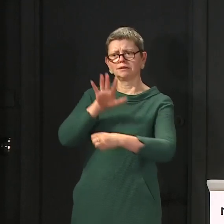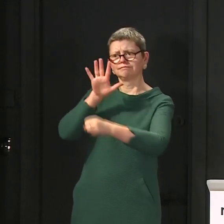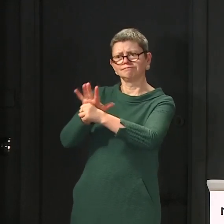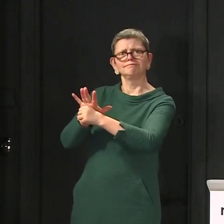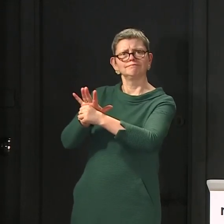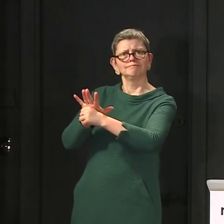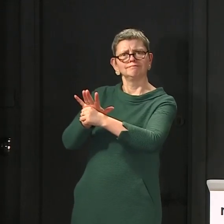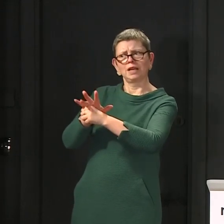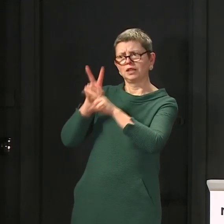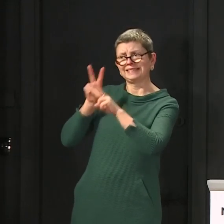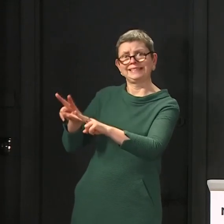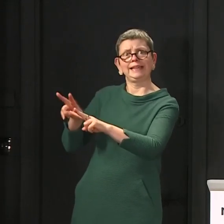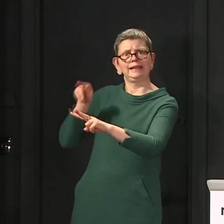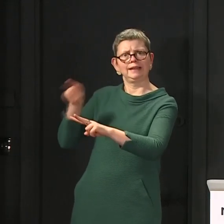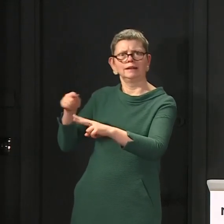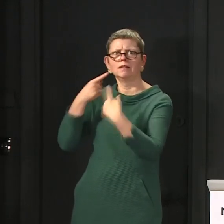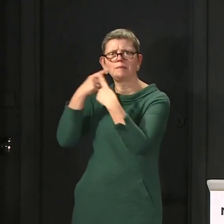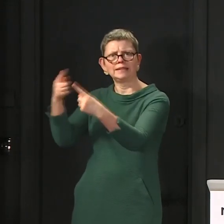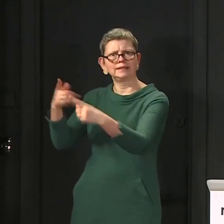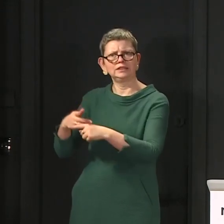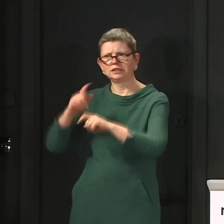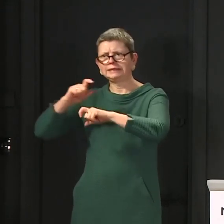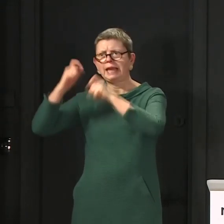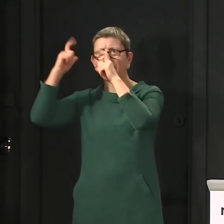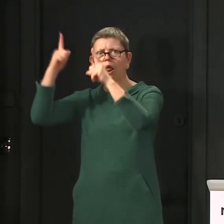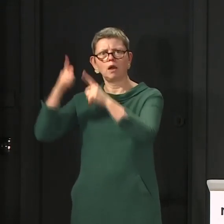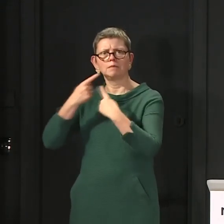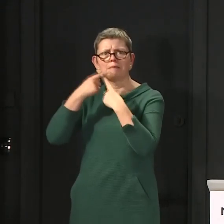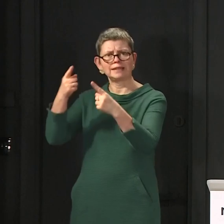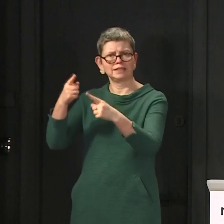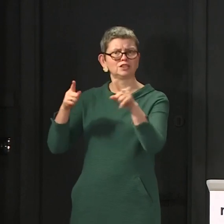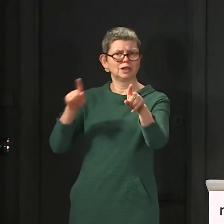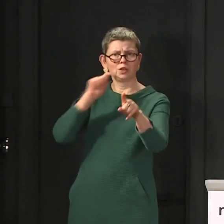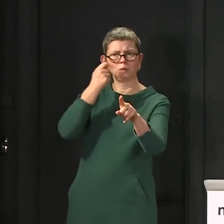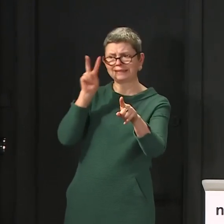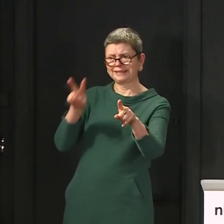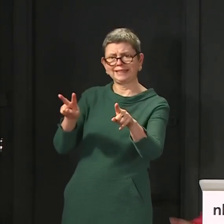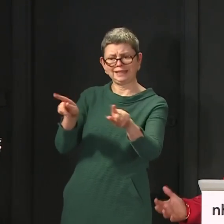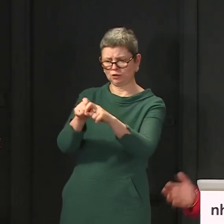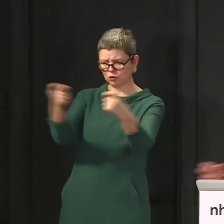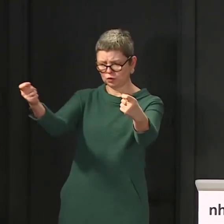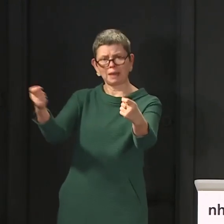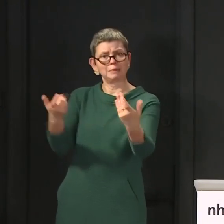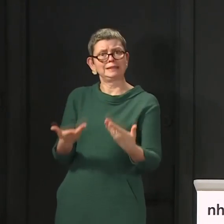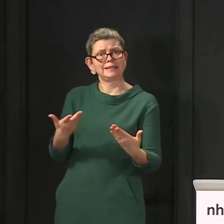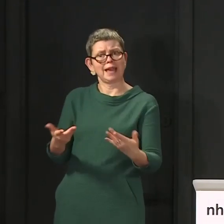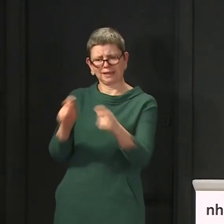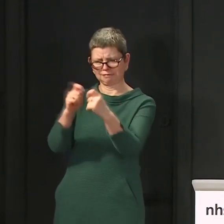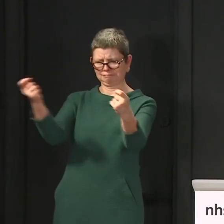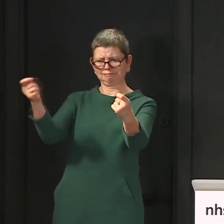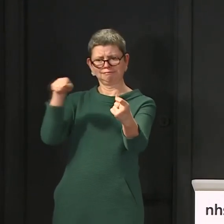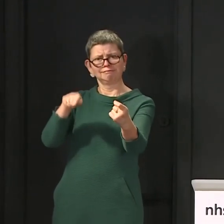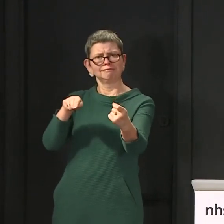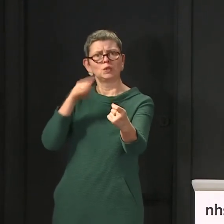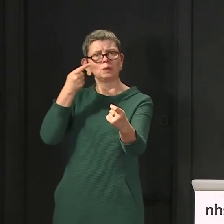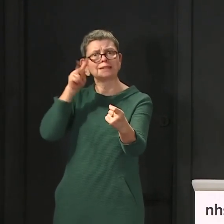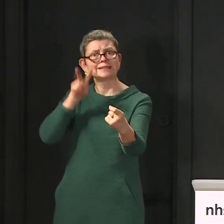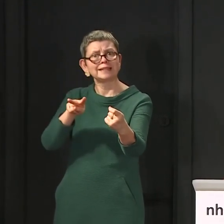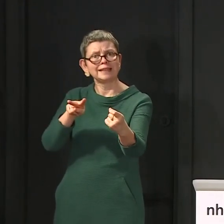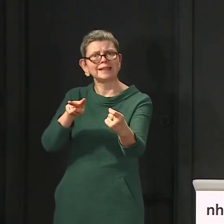Scotland seeing this messaging. You know, people can see it on the front page of Sunday newspapers today. But